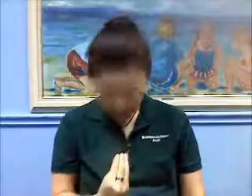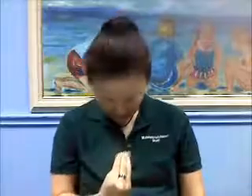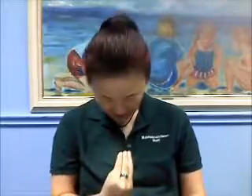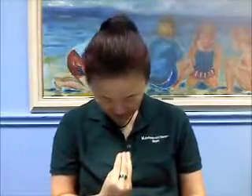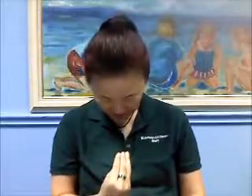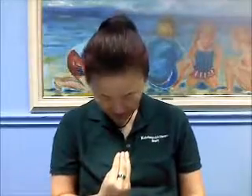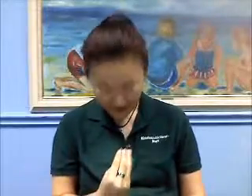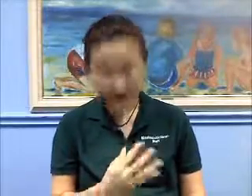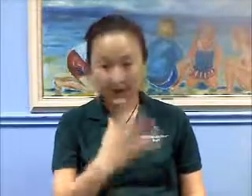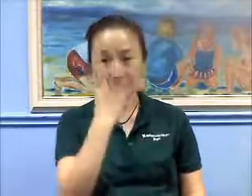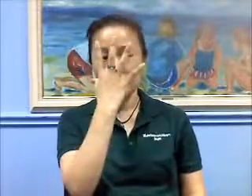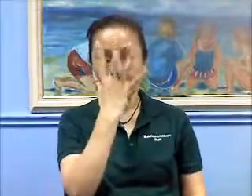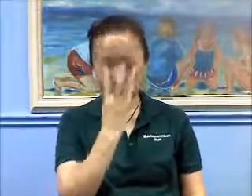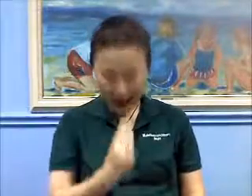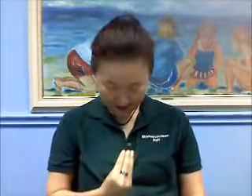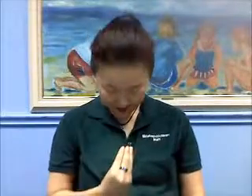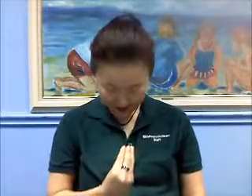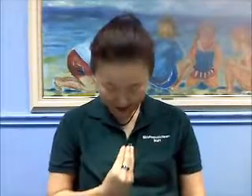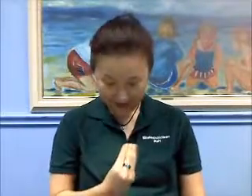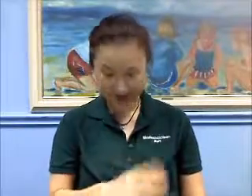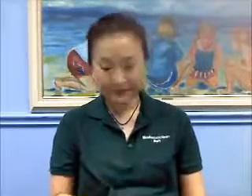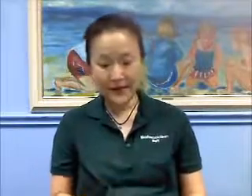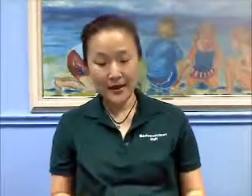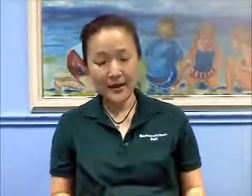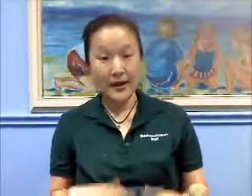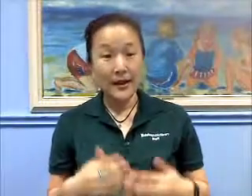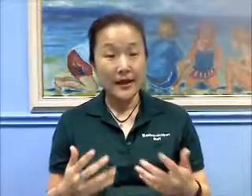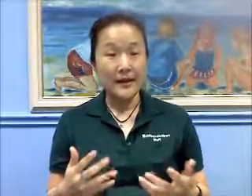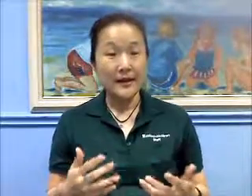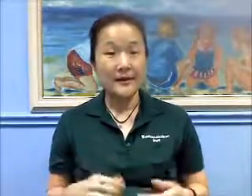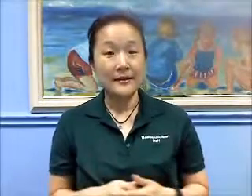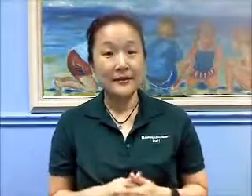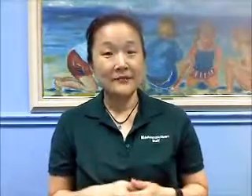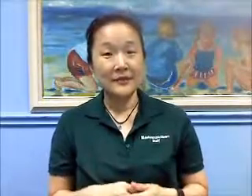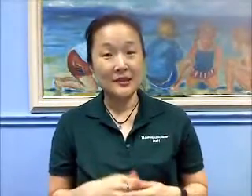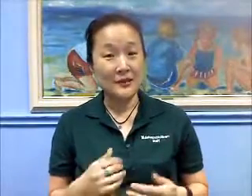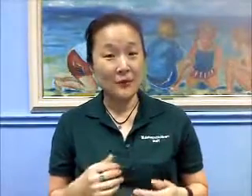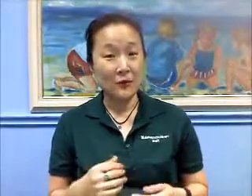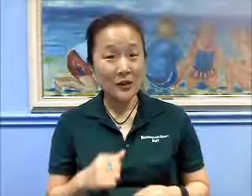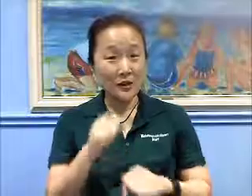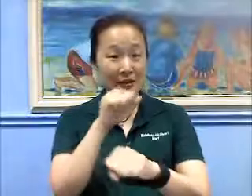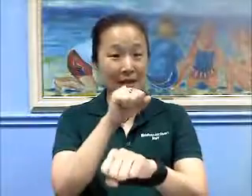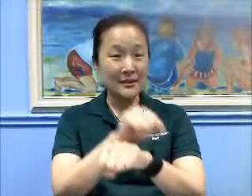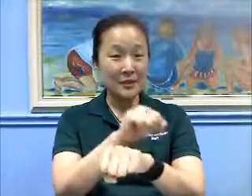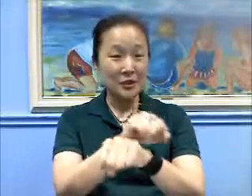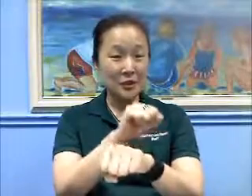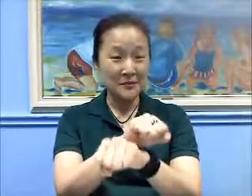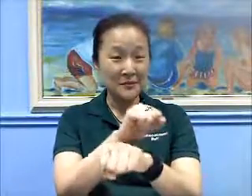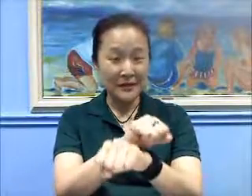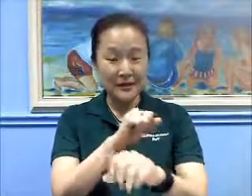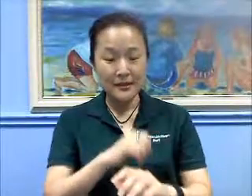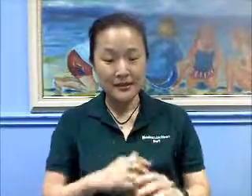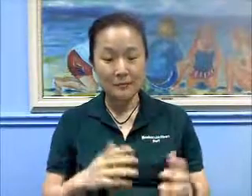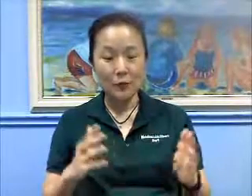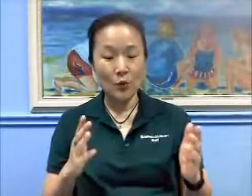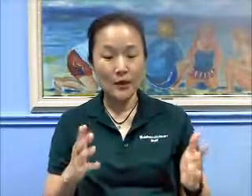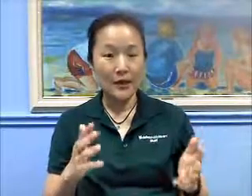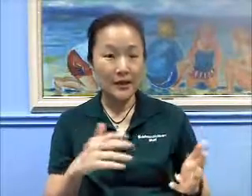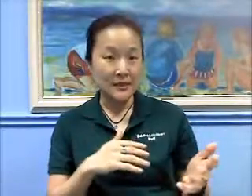asleep. So sleep. And then if you sleep at work, that's not good. So work